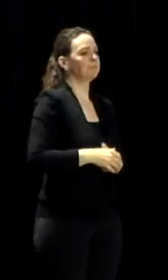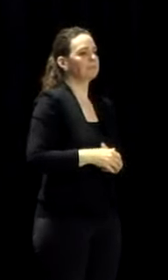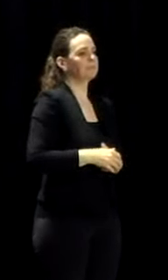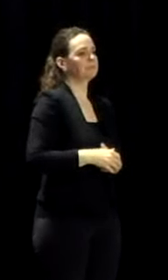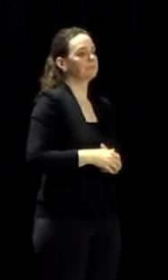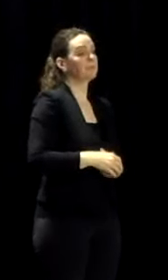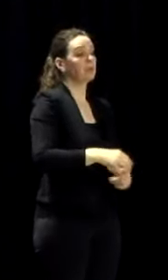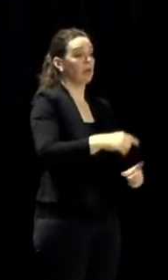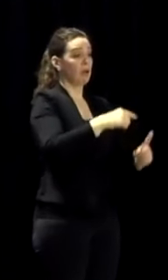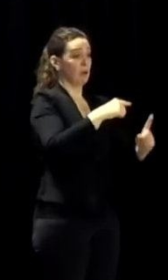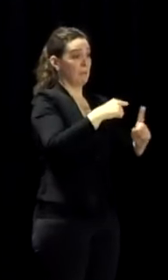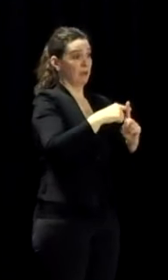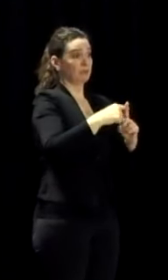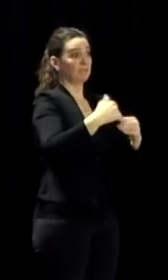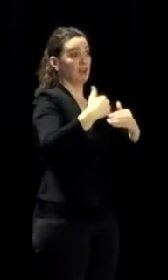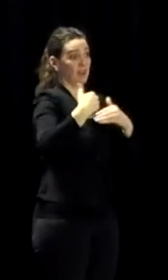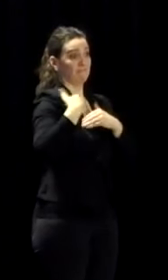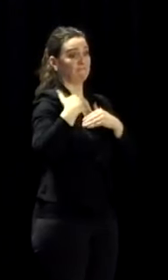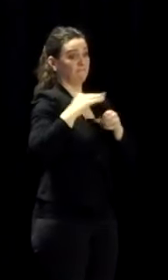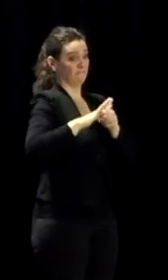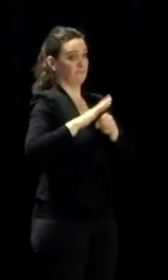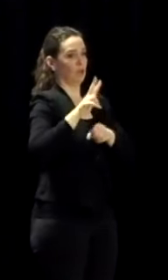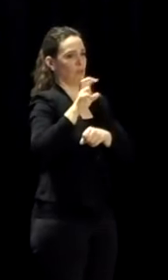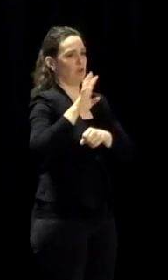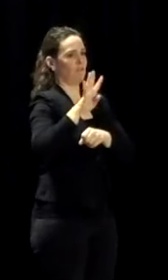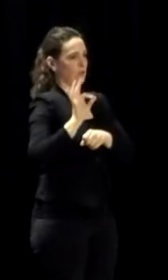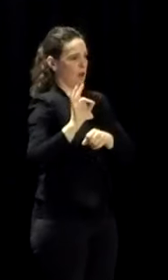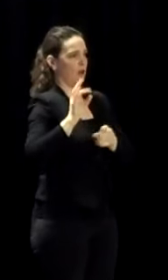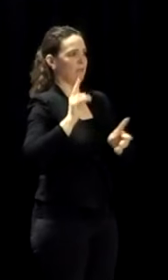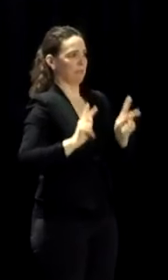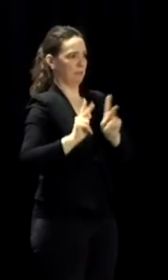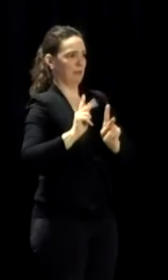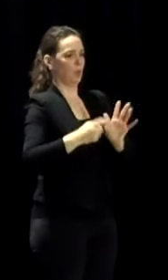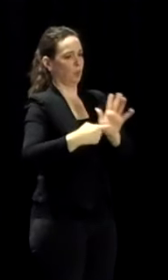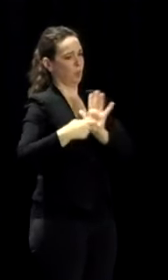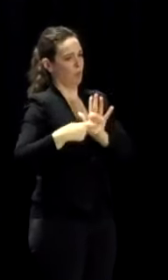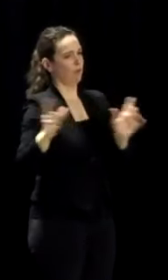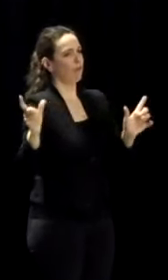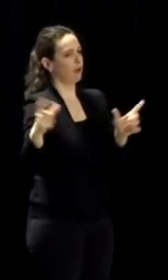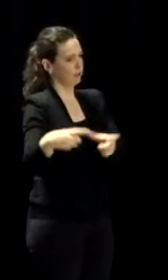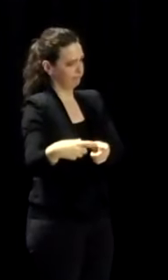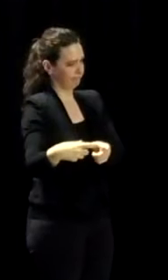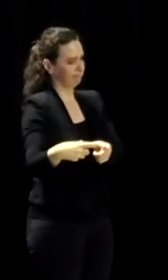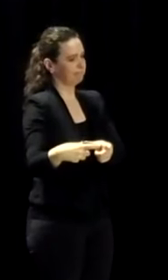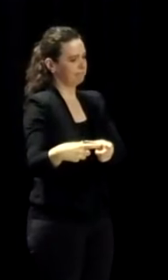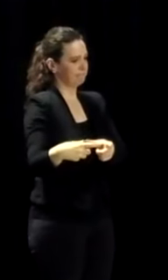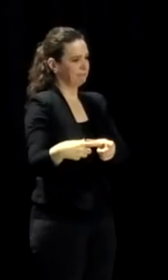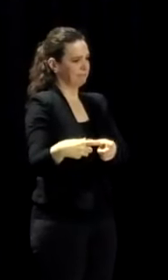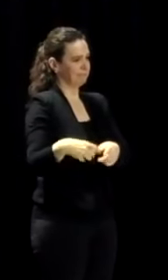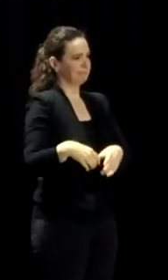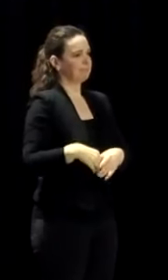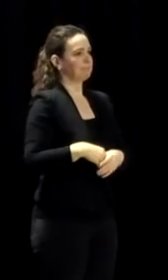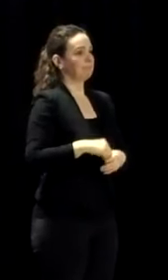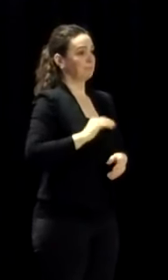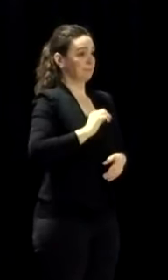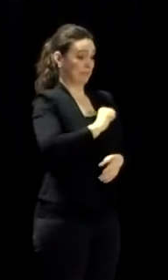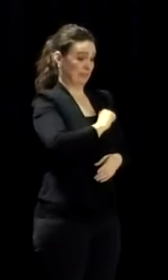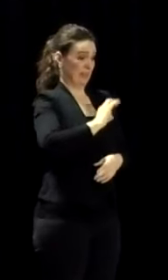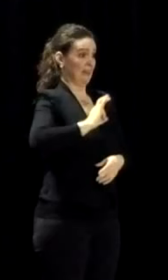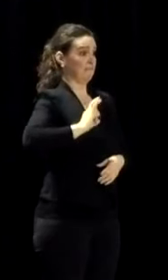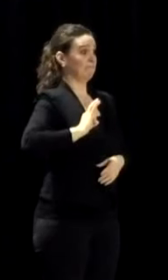in a mandatory quarantine due to exposure to a positive case. Our staff, rightfully in this process, is going to focus